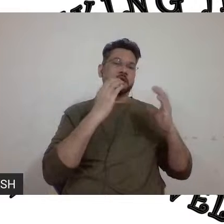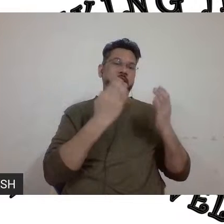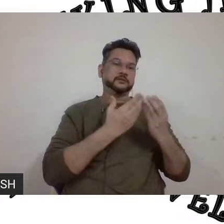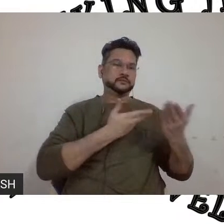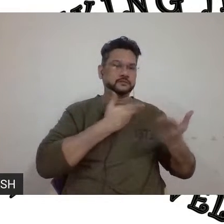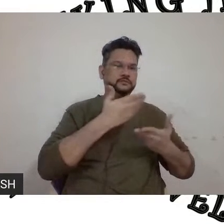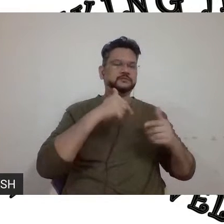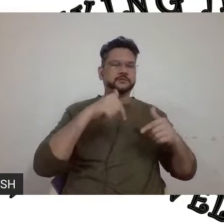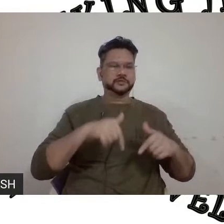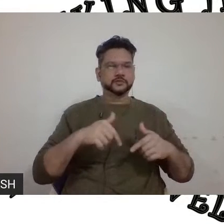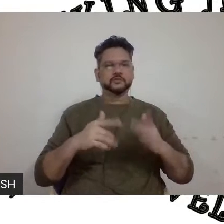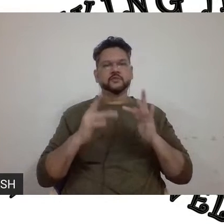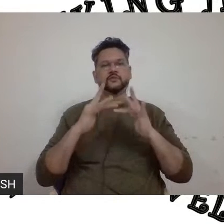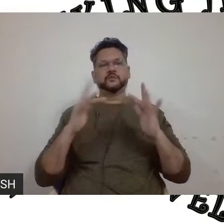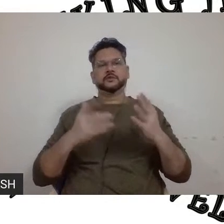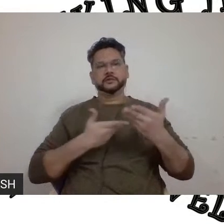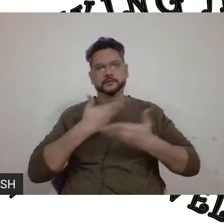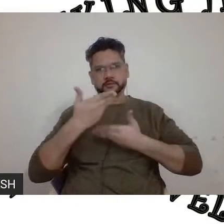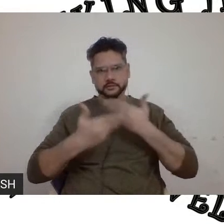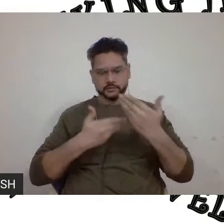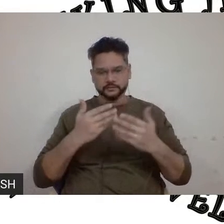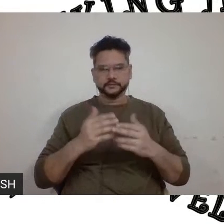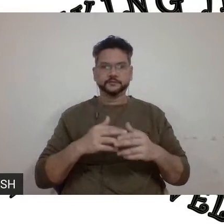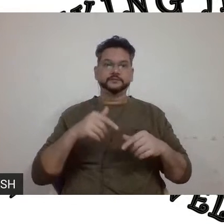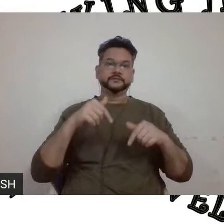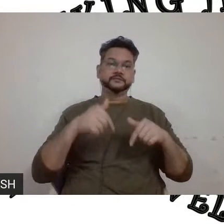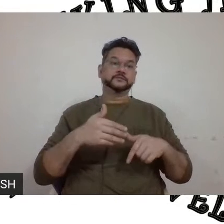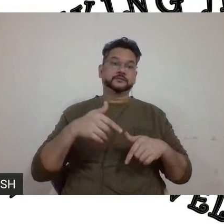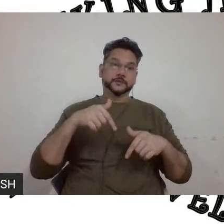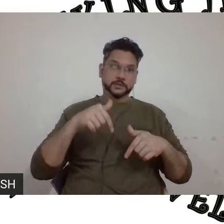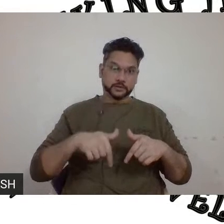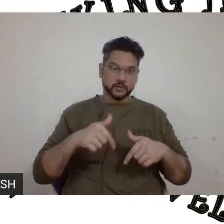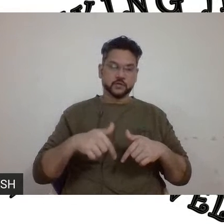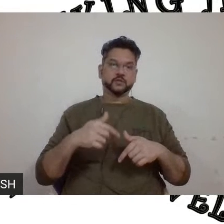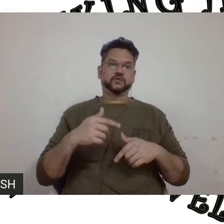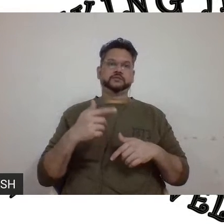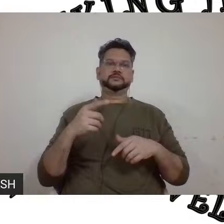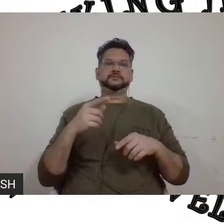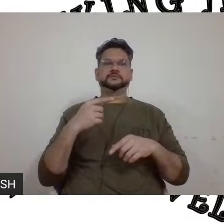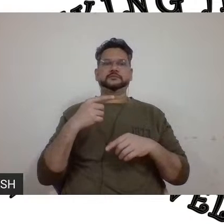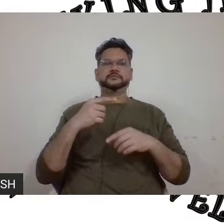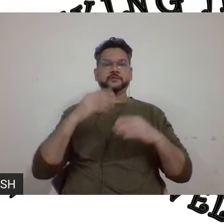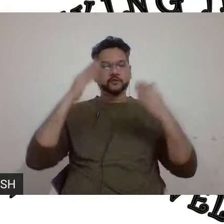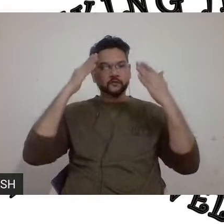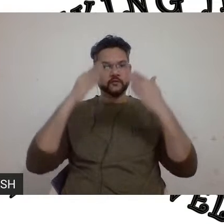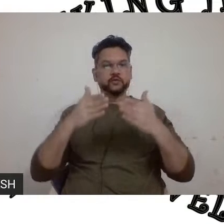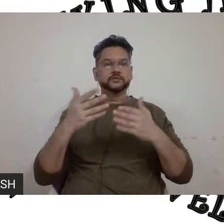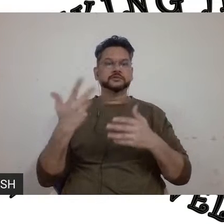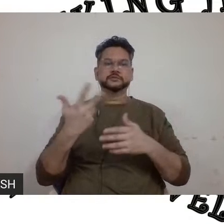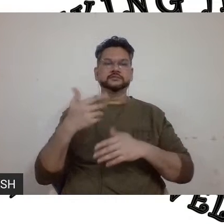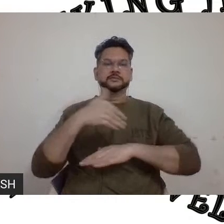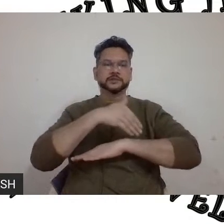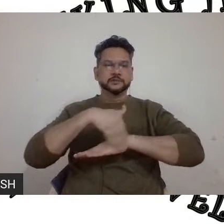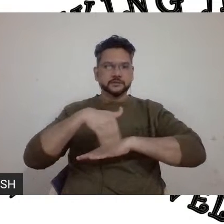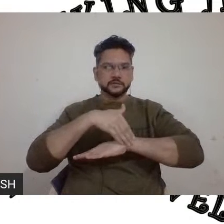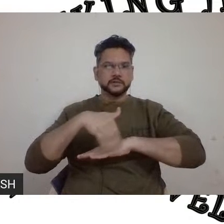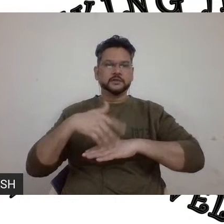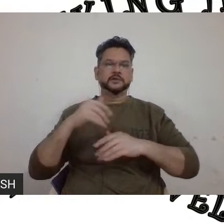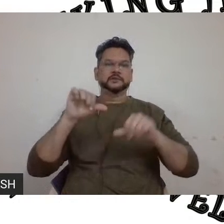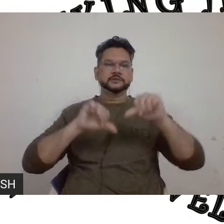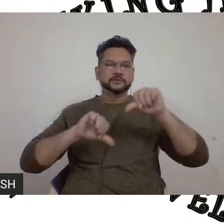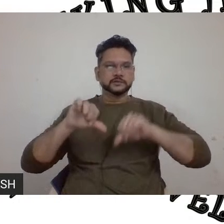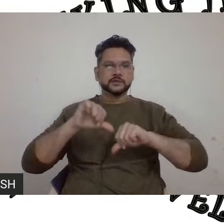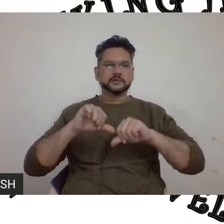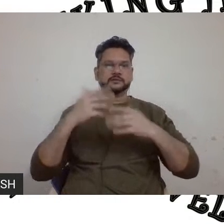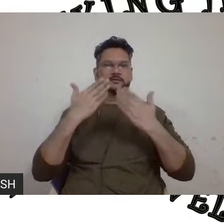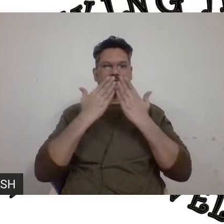which focuses on the graduate youth who are basically connected with the engineering, science background, commerce background.